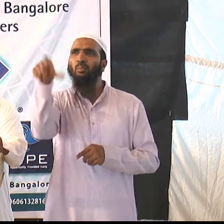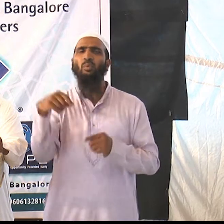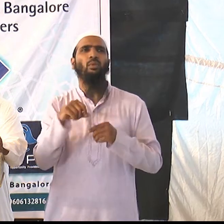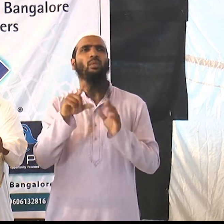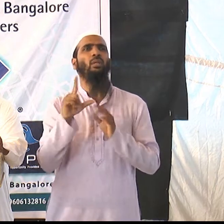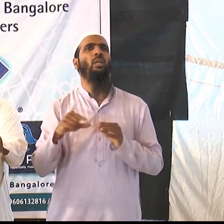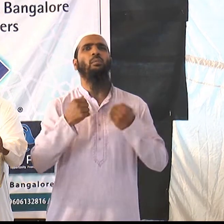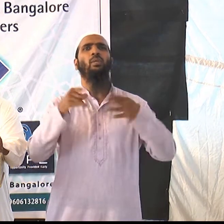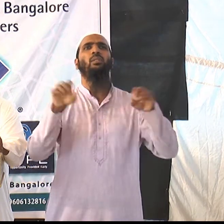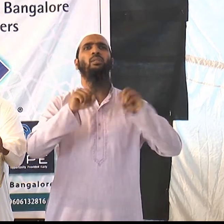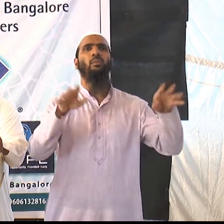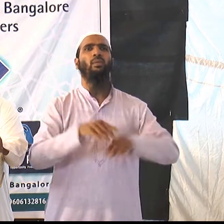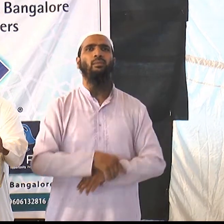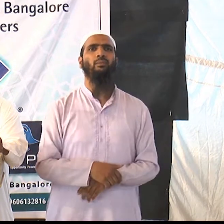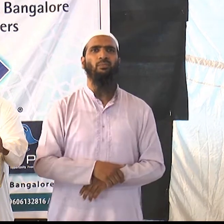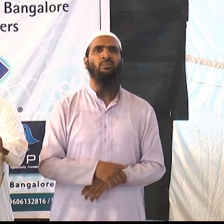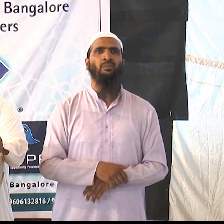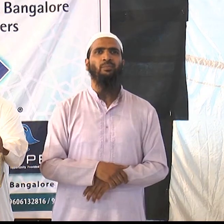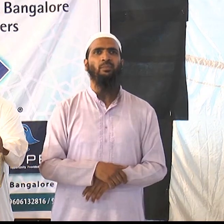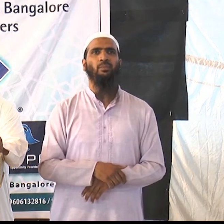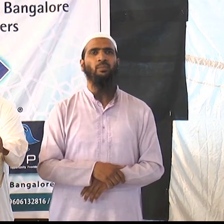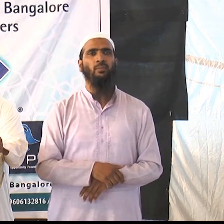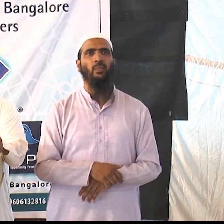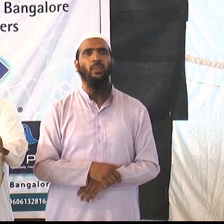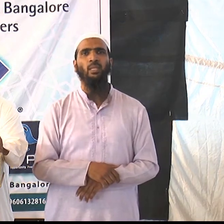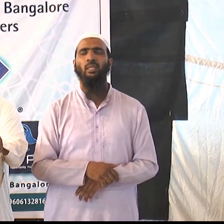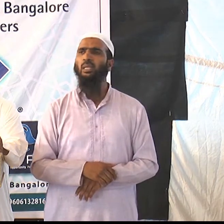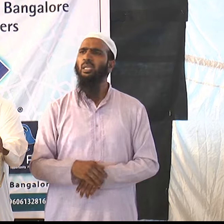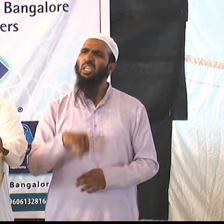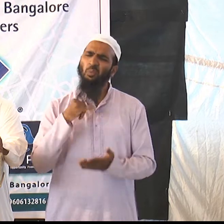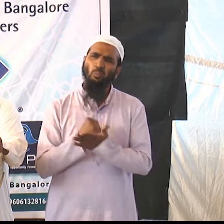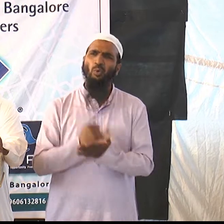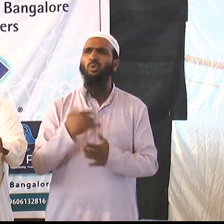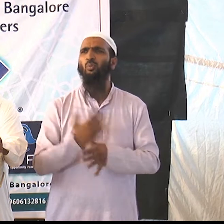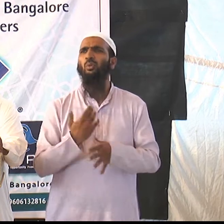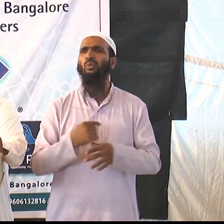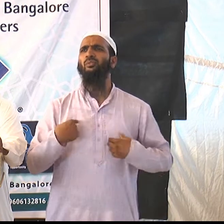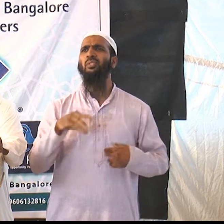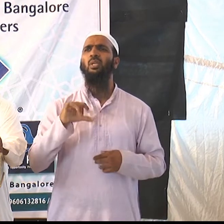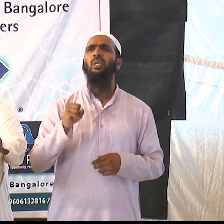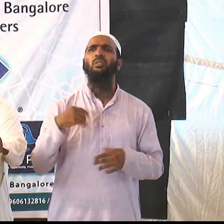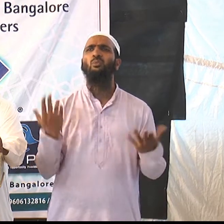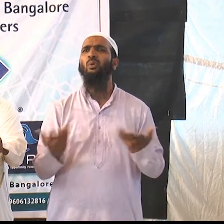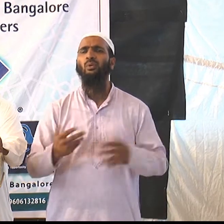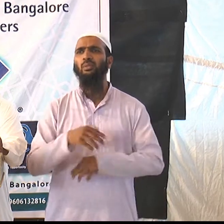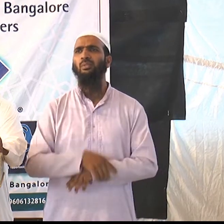Trust is the social and economic, educational